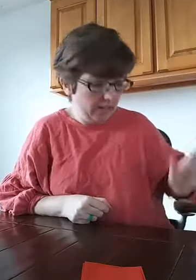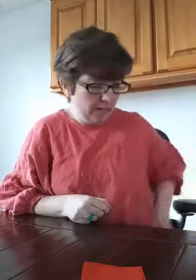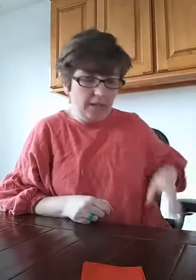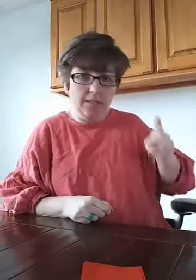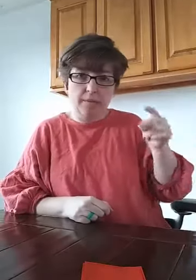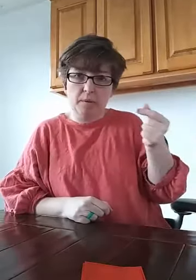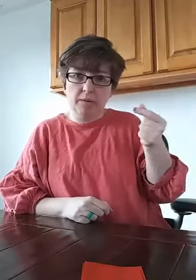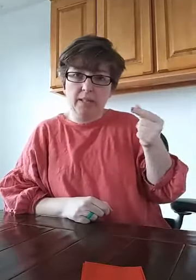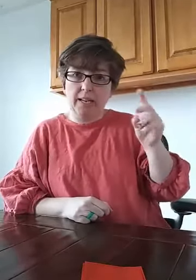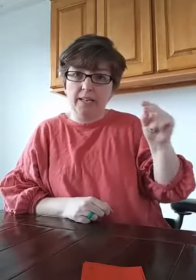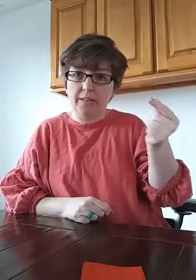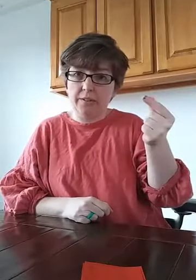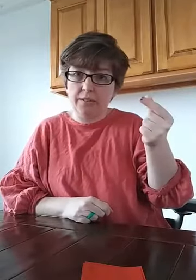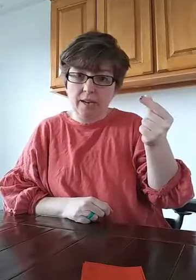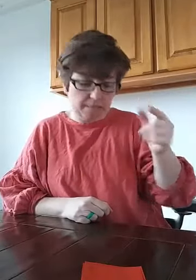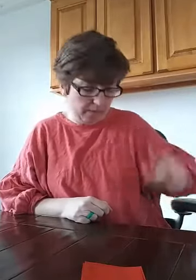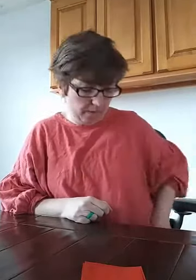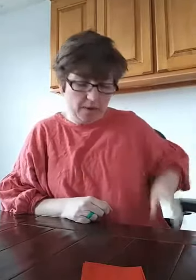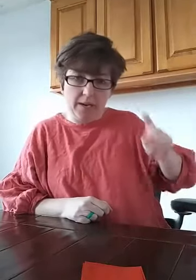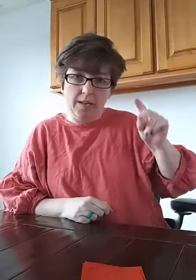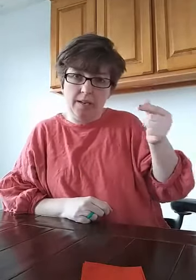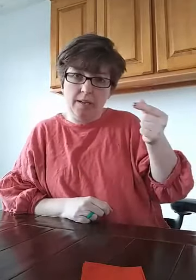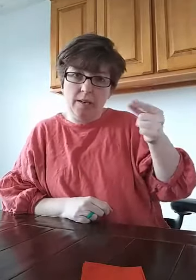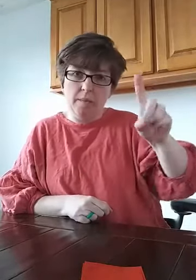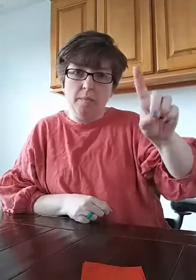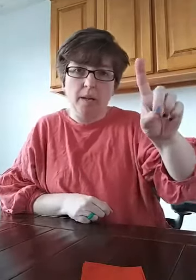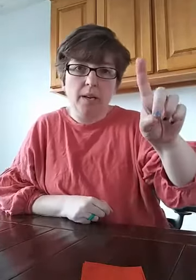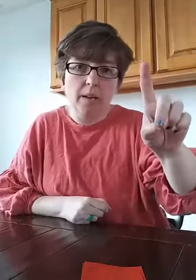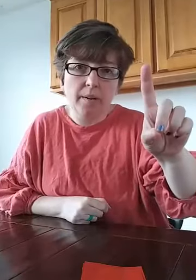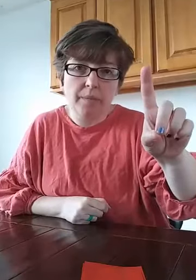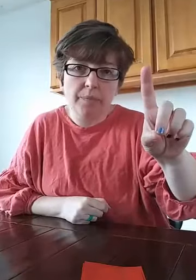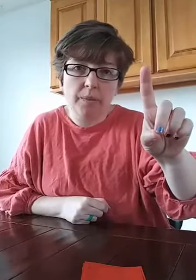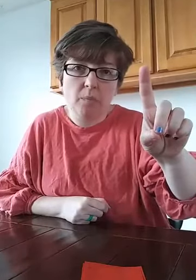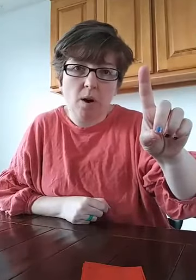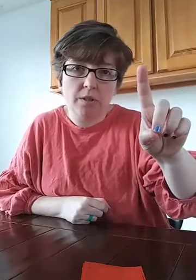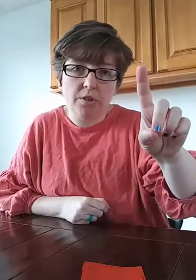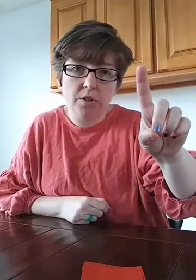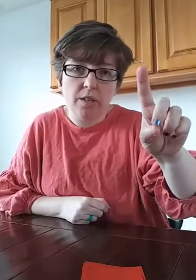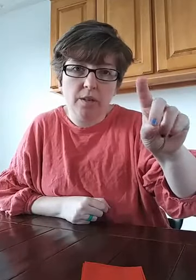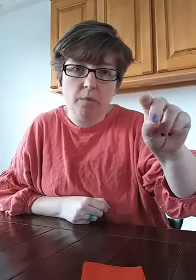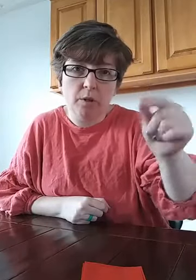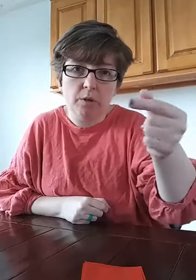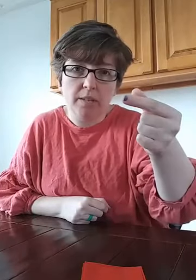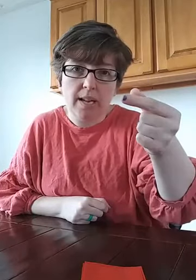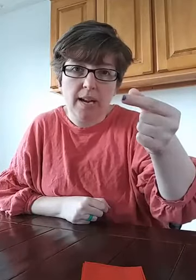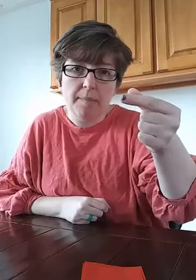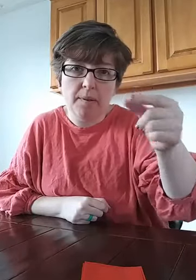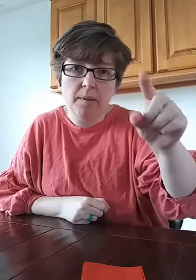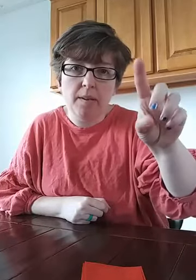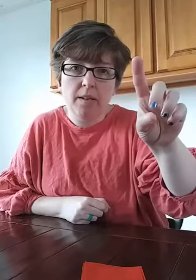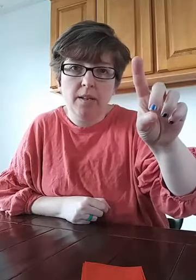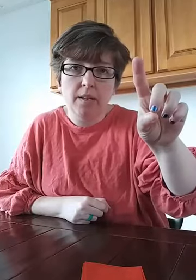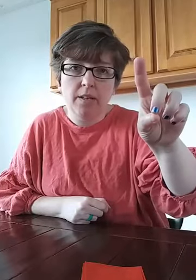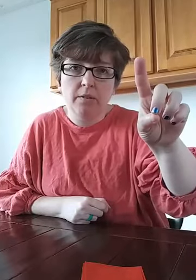a deaf person can't hear the snap anyway but watch when you snap you